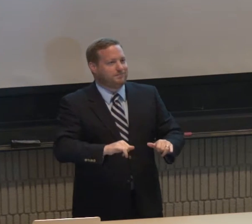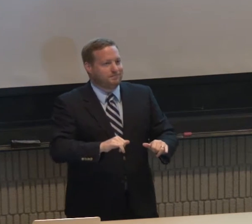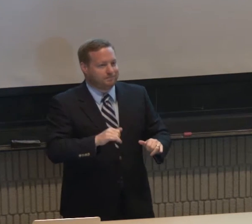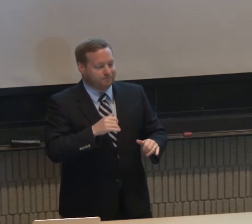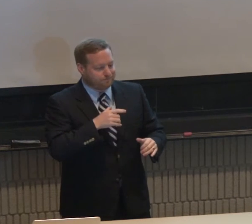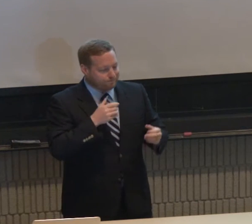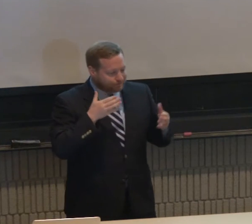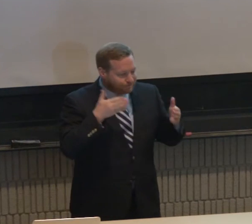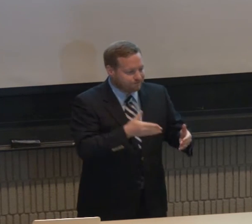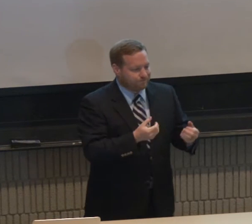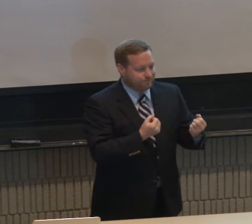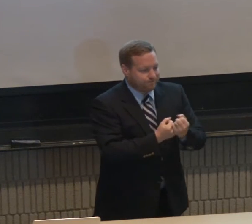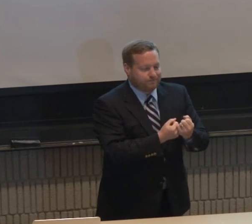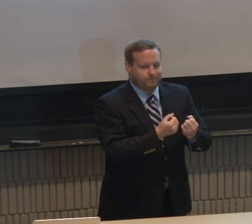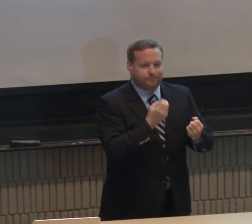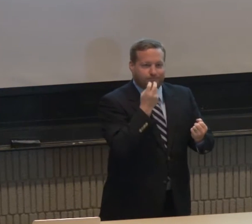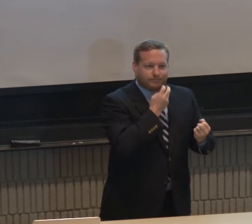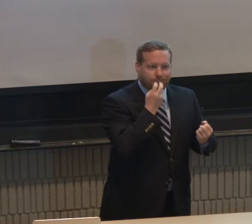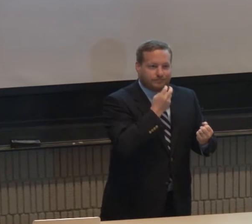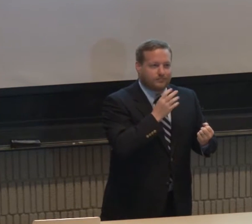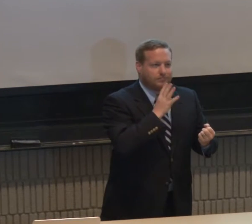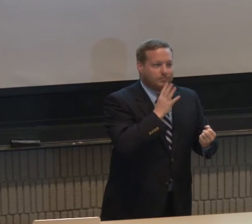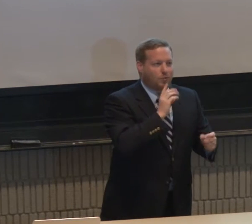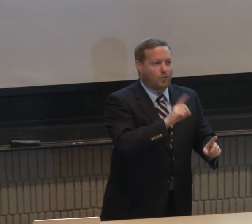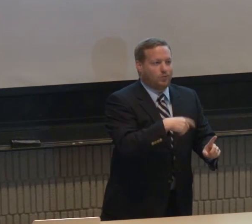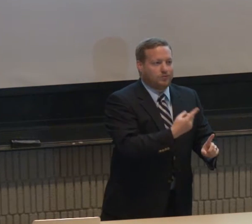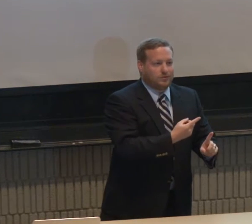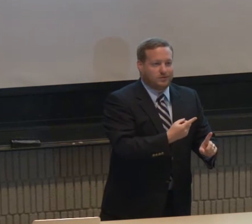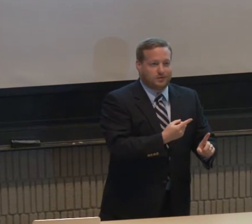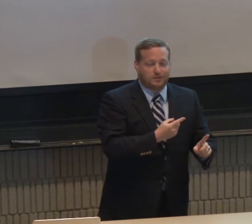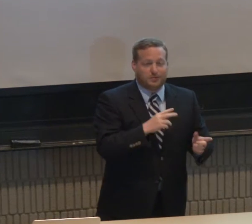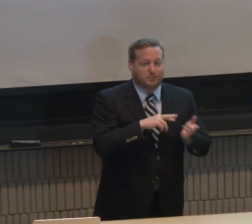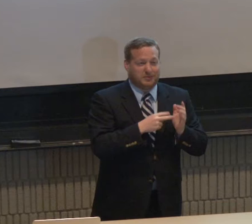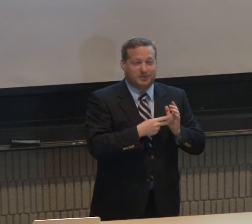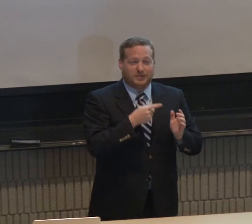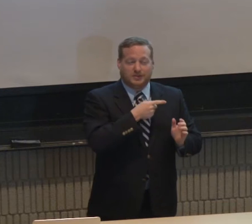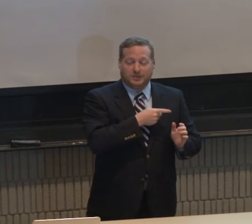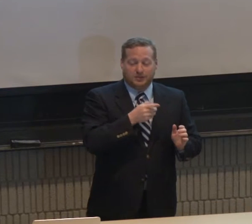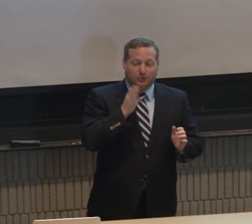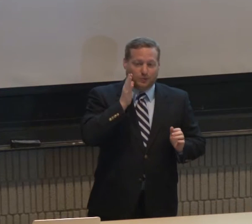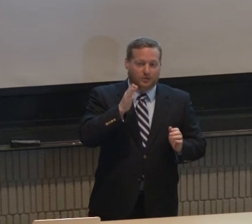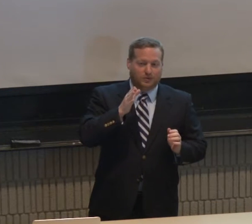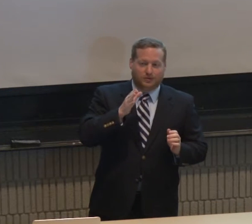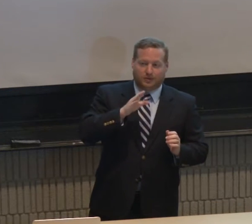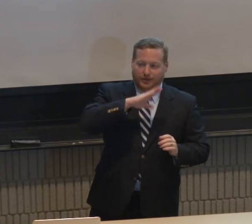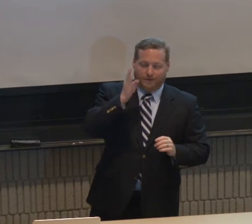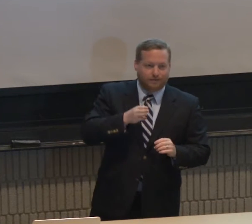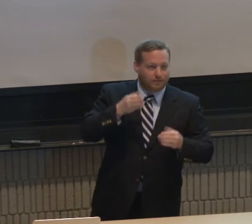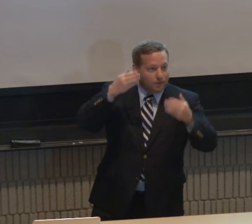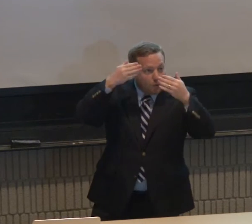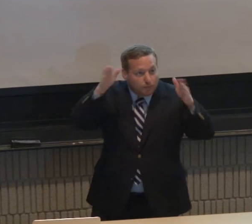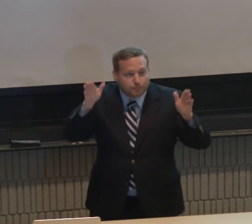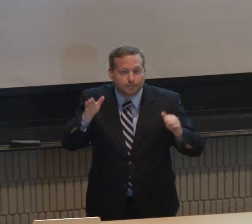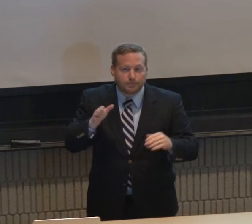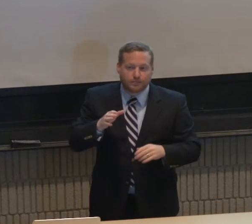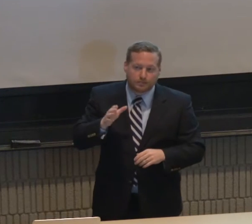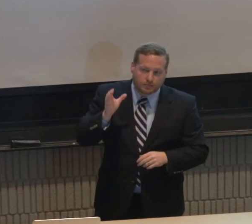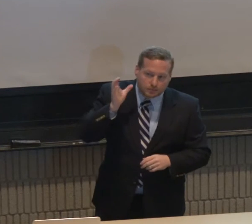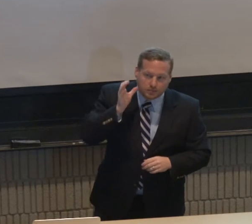foundational core beliefs of the association still support an exclusively oral approach to education.